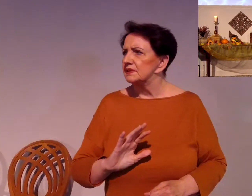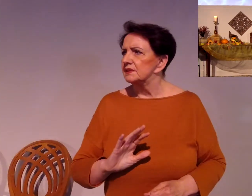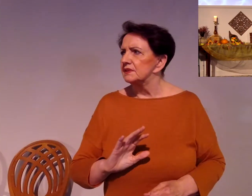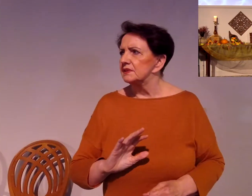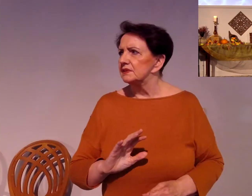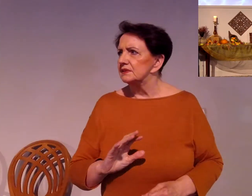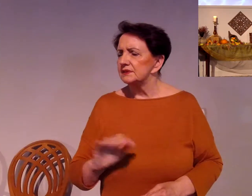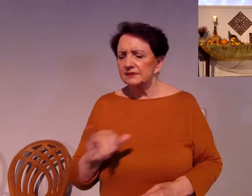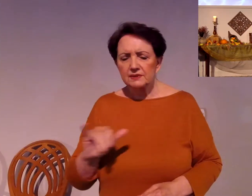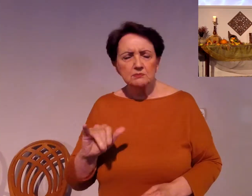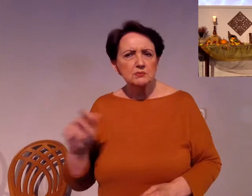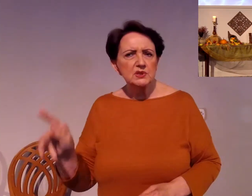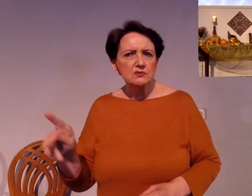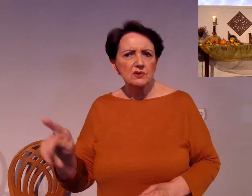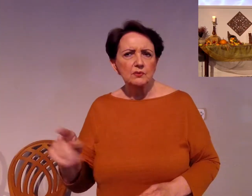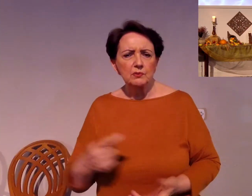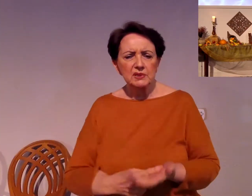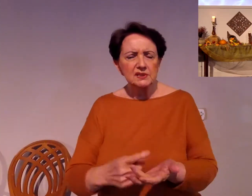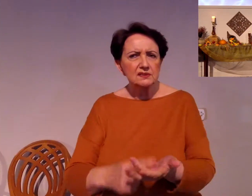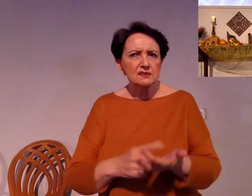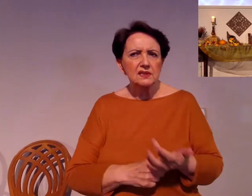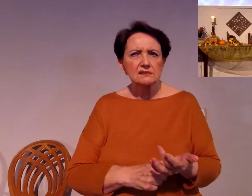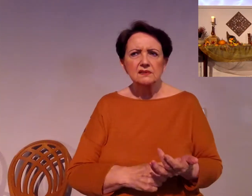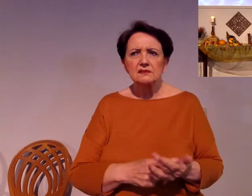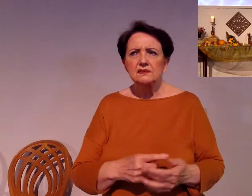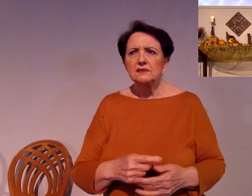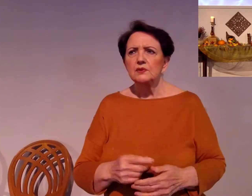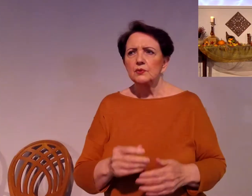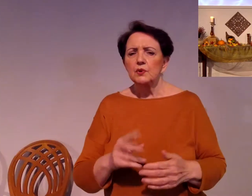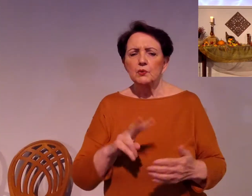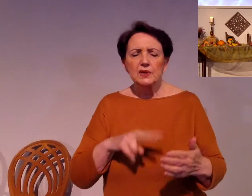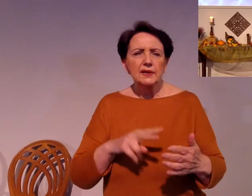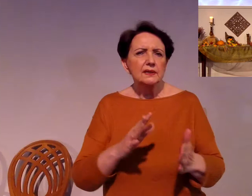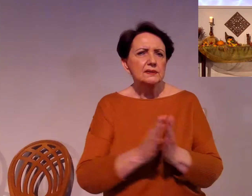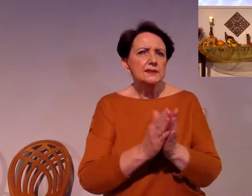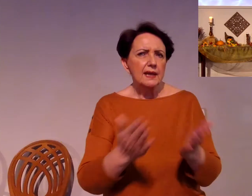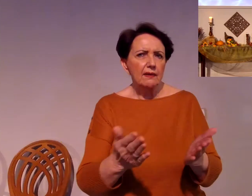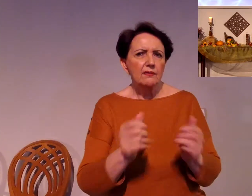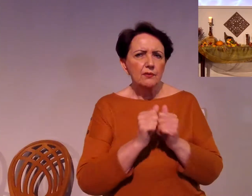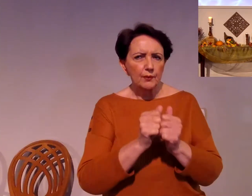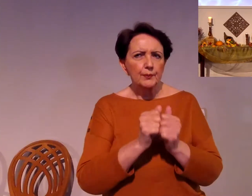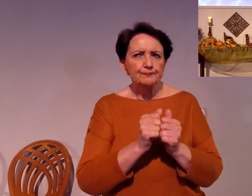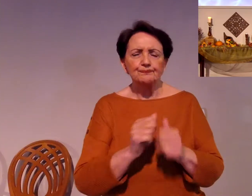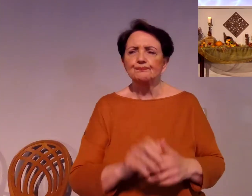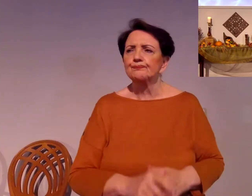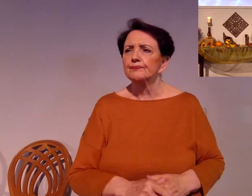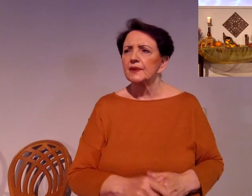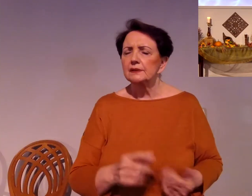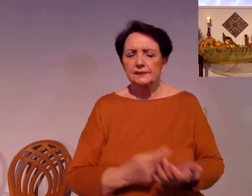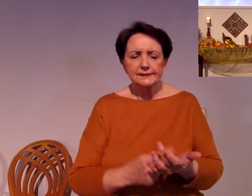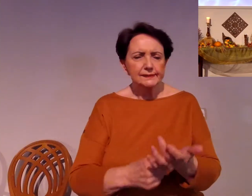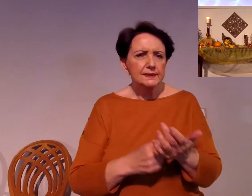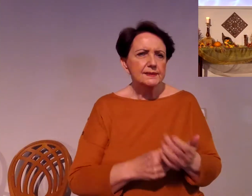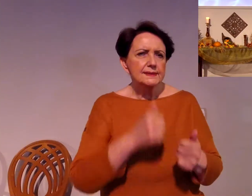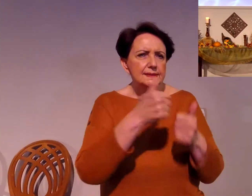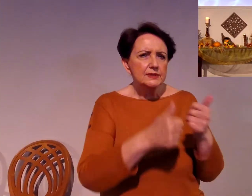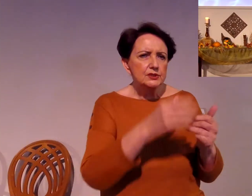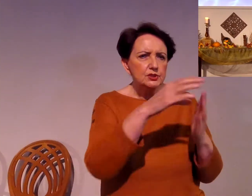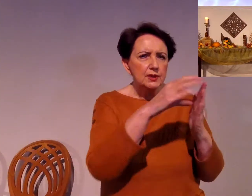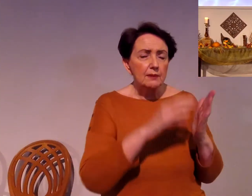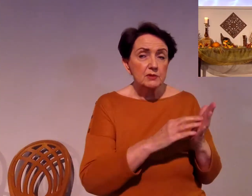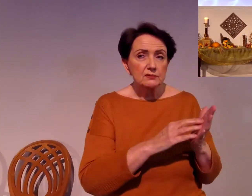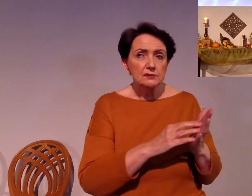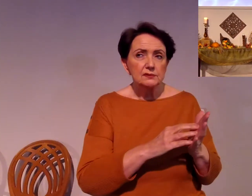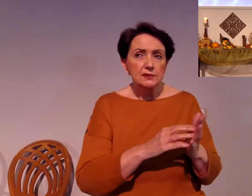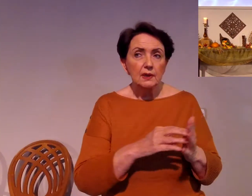so did Petra. And we've been talking about this book. We're actually reading it together. And we're discussing each chapter. So I